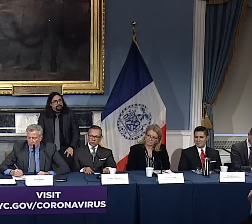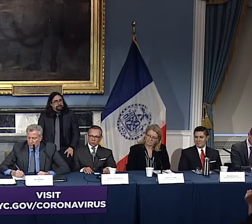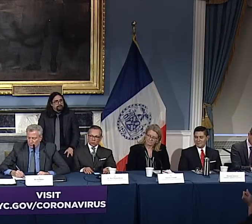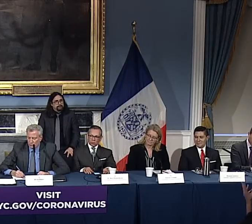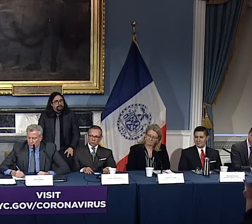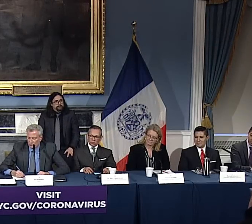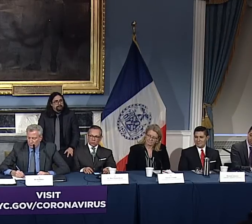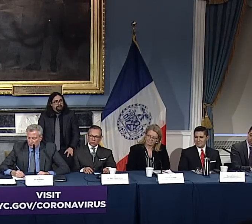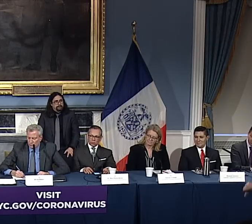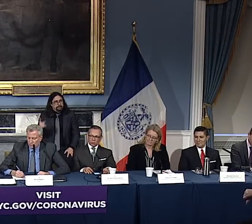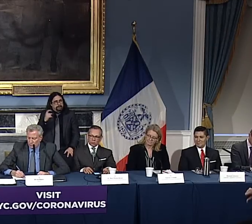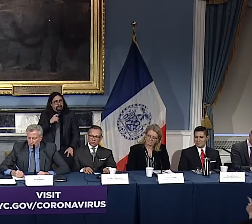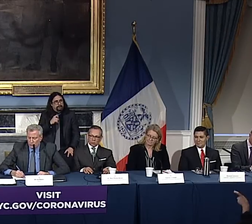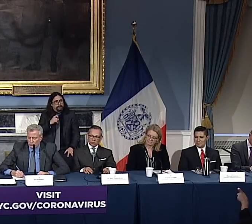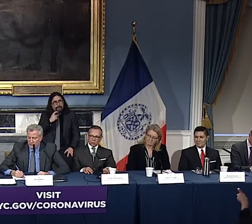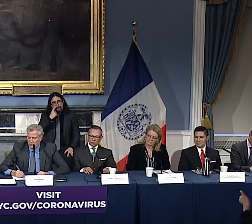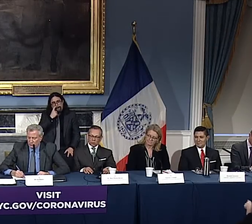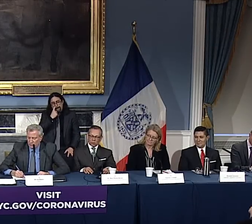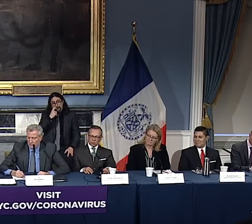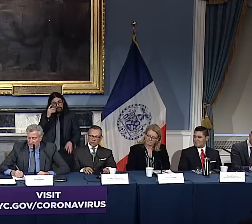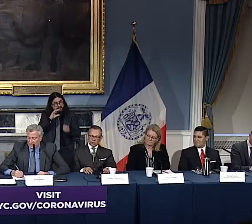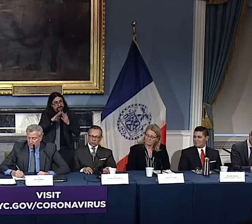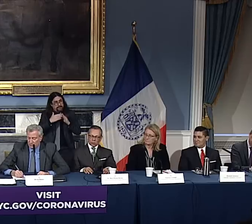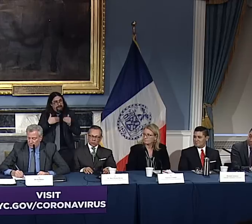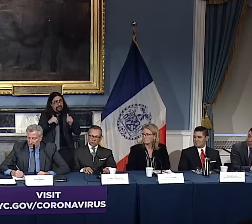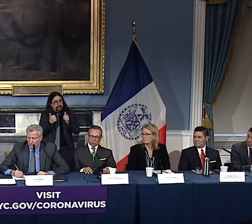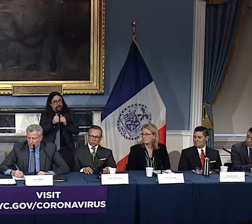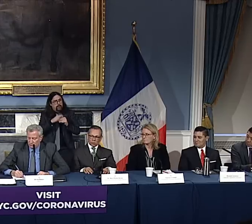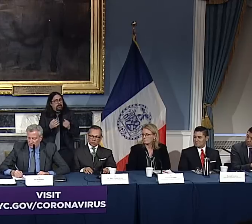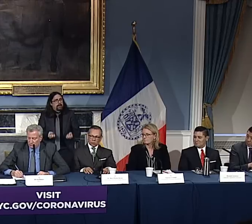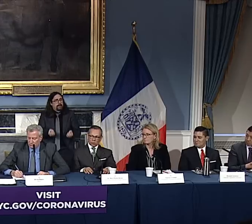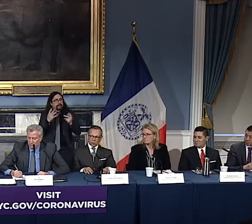testing? If not, why? And We don't, I mean, again,